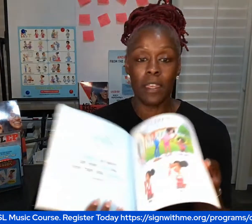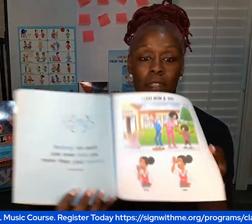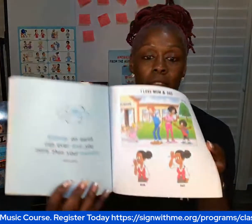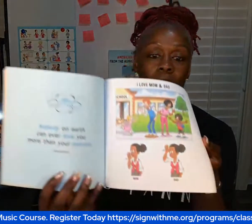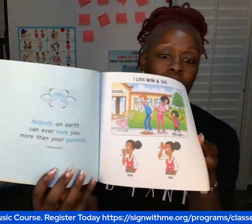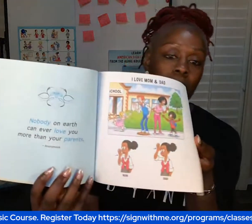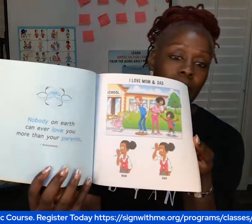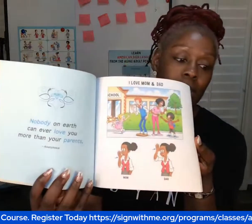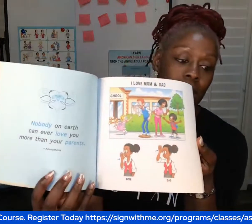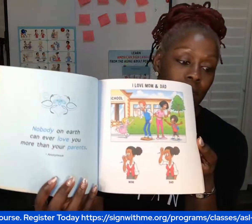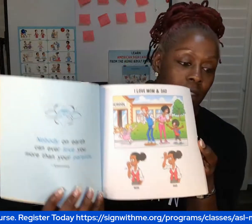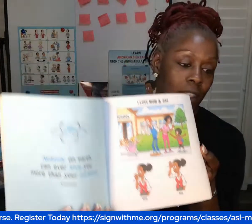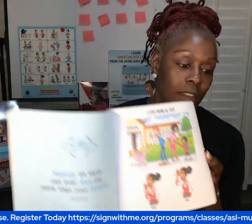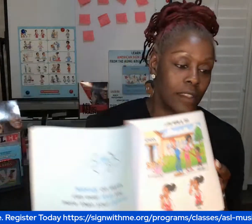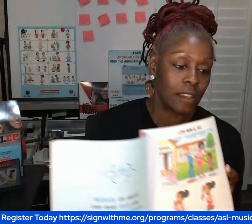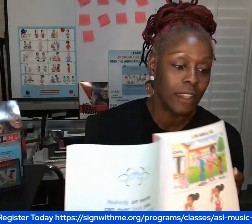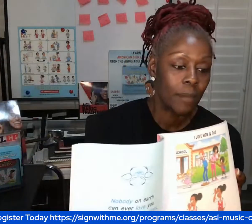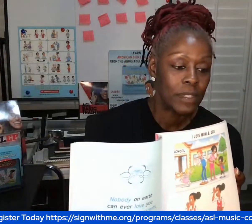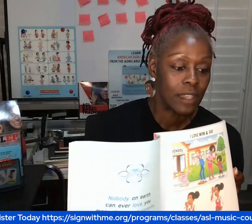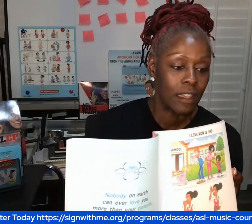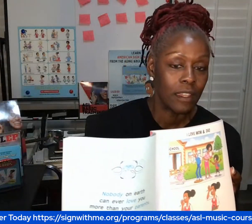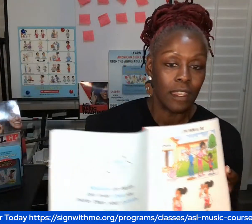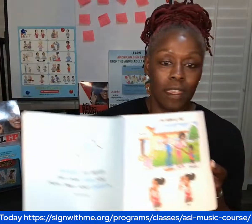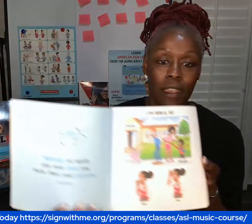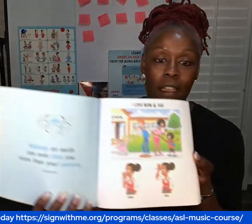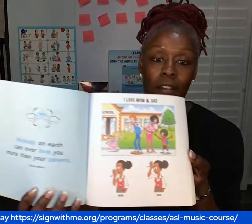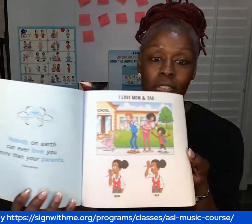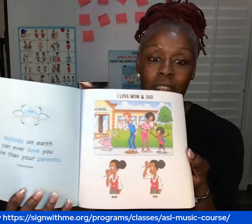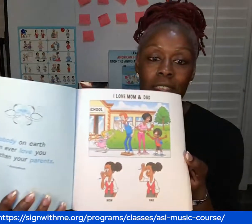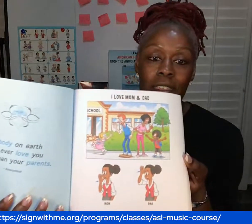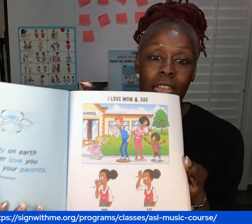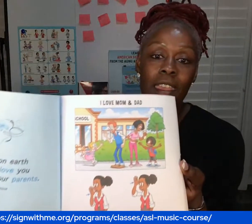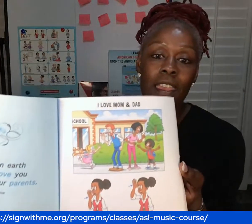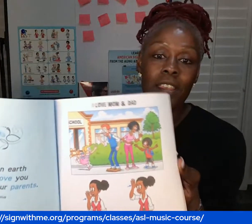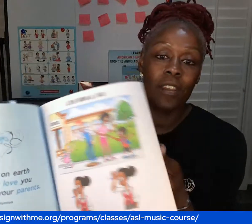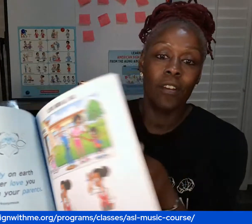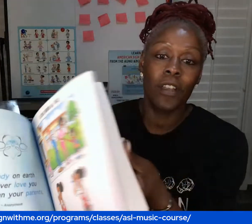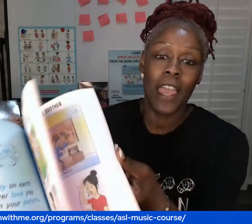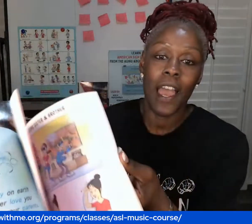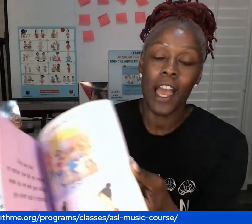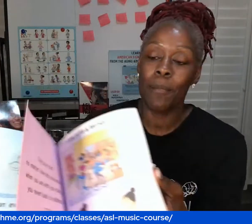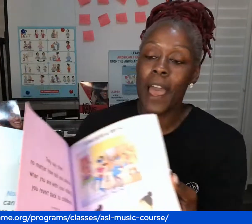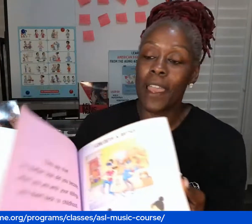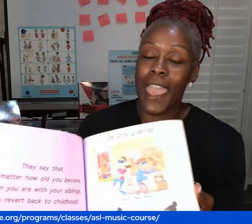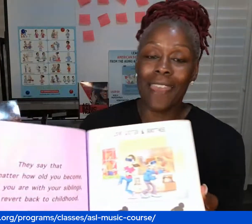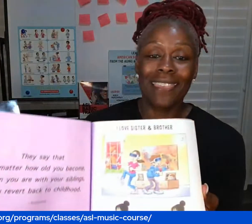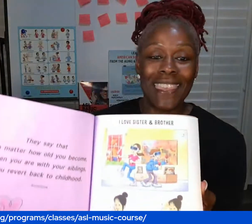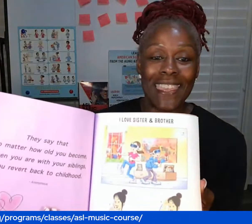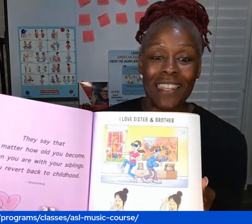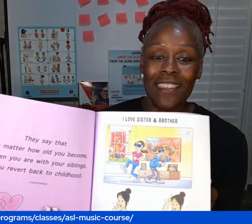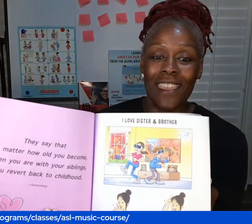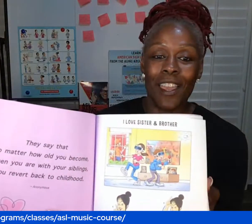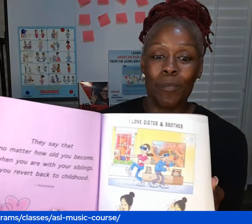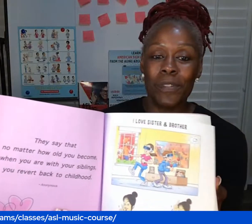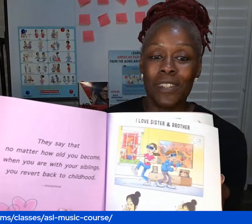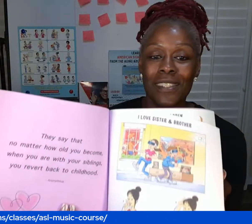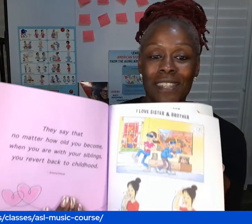Amazon. Yes, you can get this on Amazon. All right, see that? So Kathleen helped to